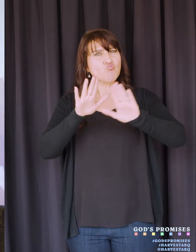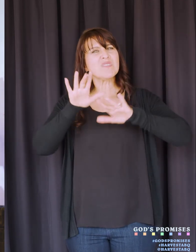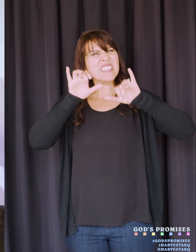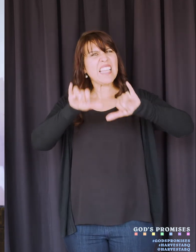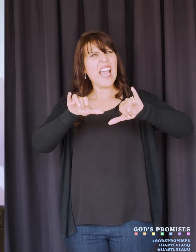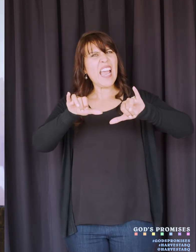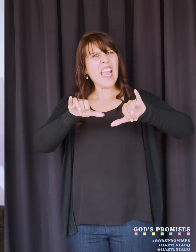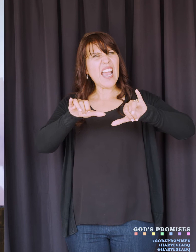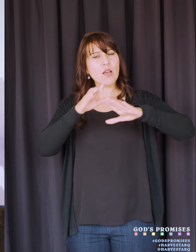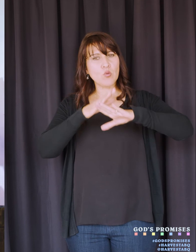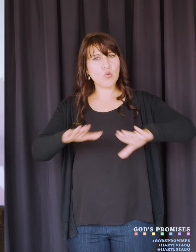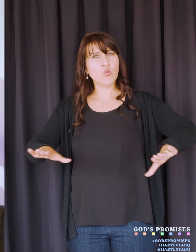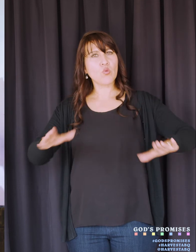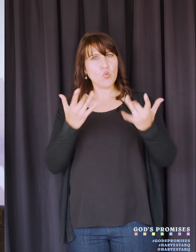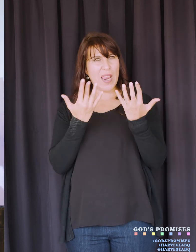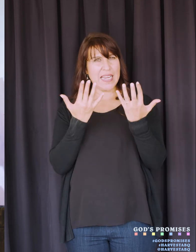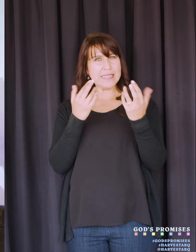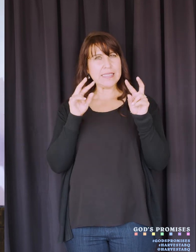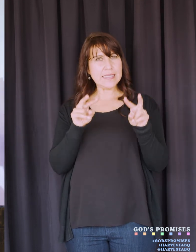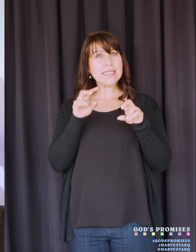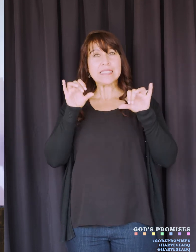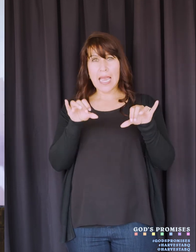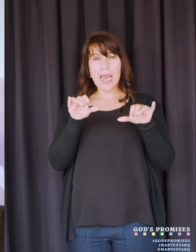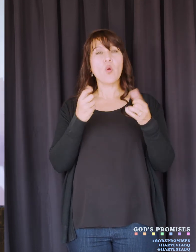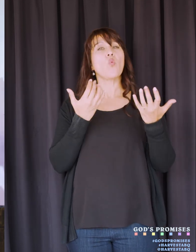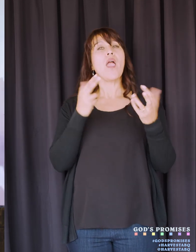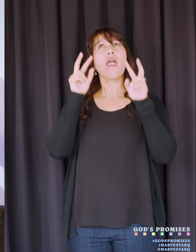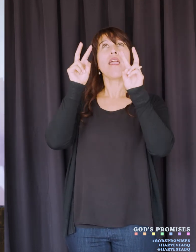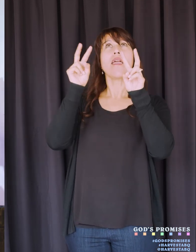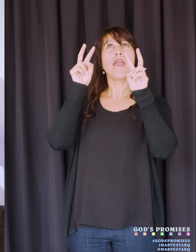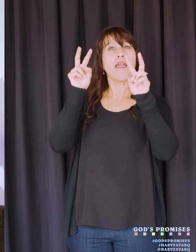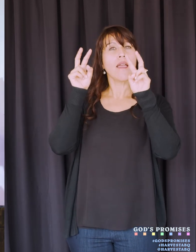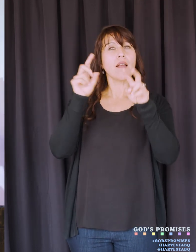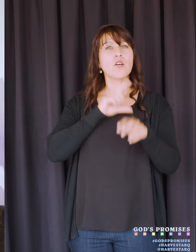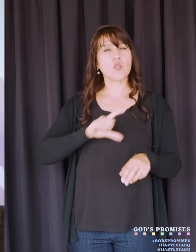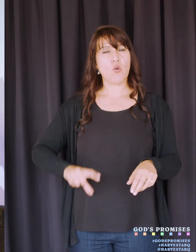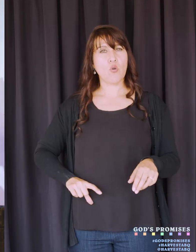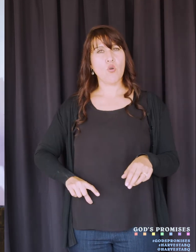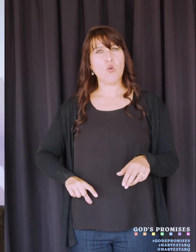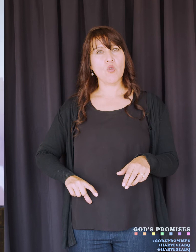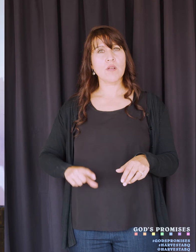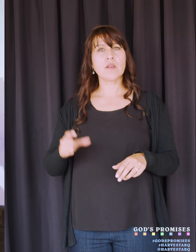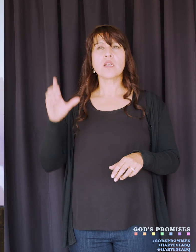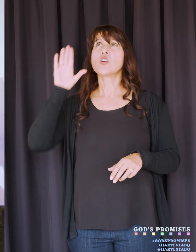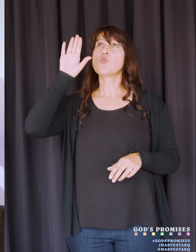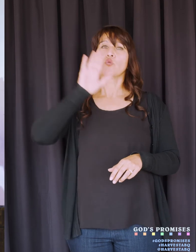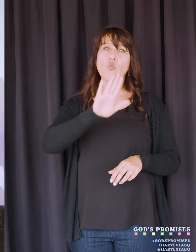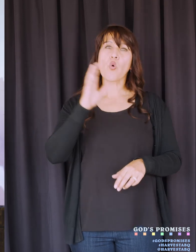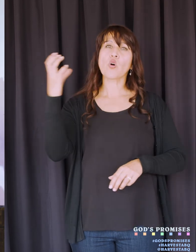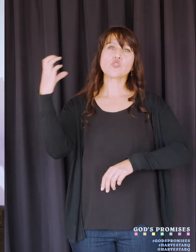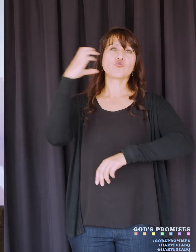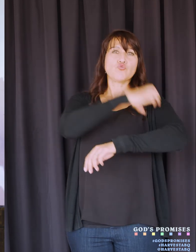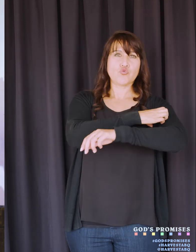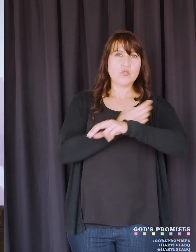Do nothing but wait. Wait on the Lord and renew your